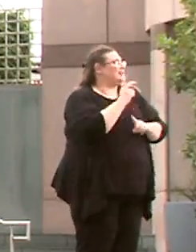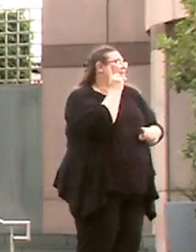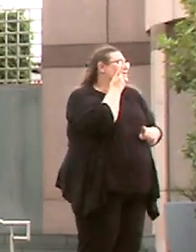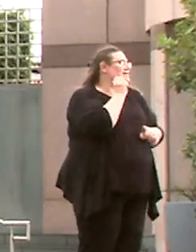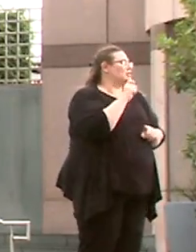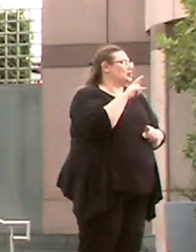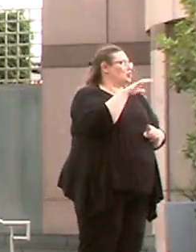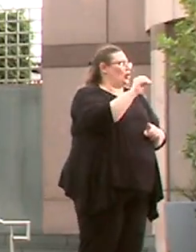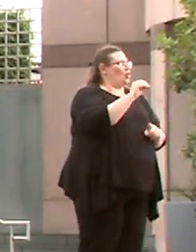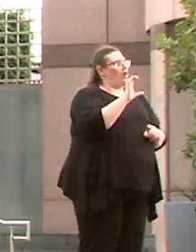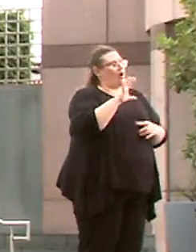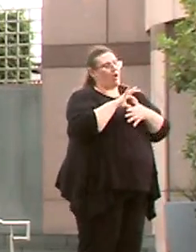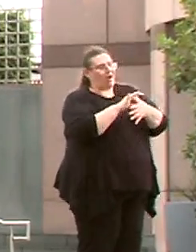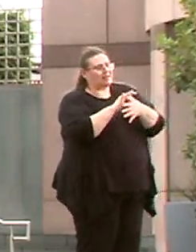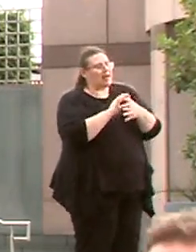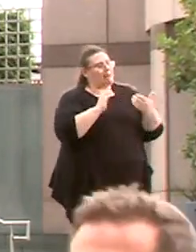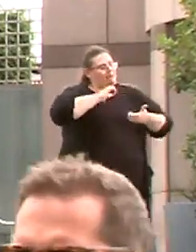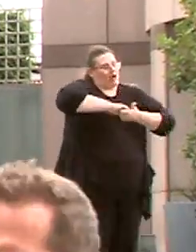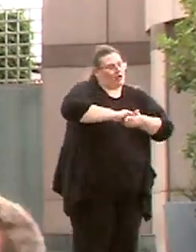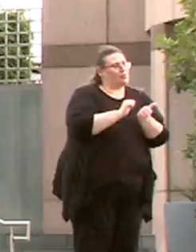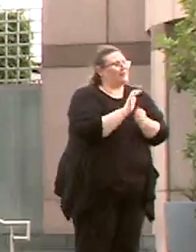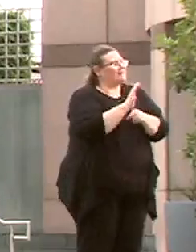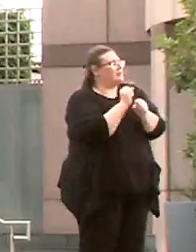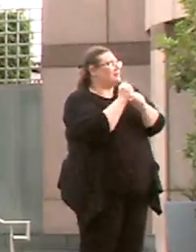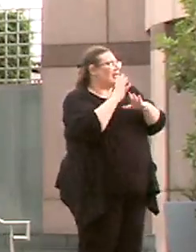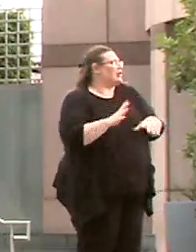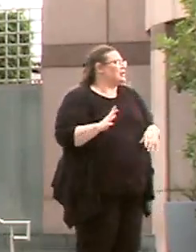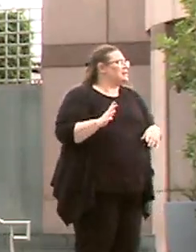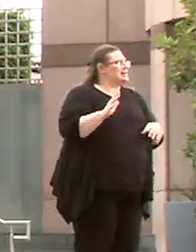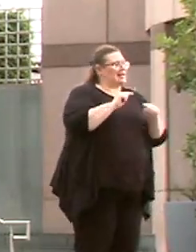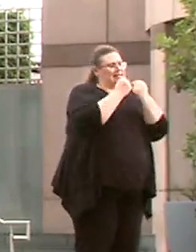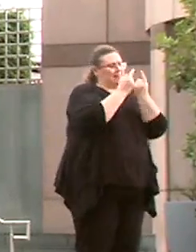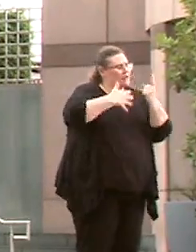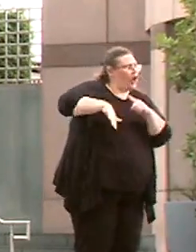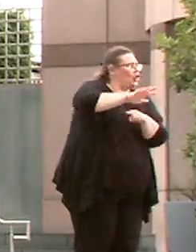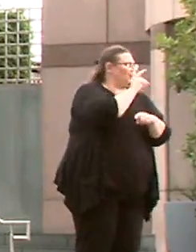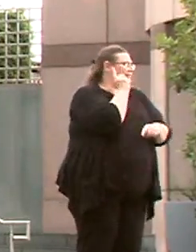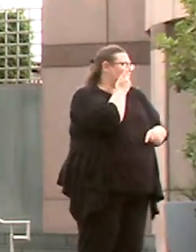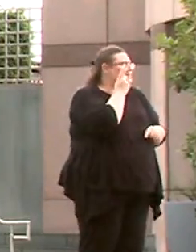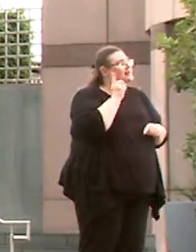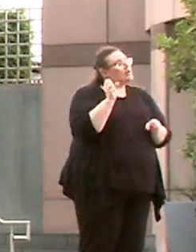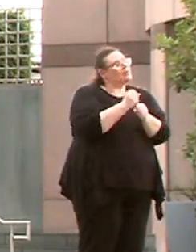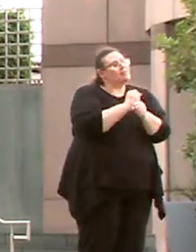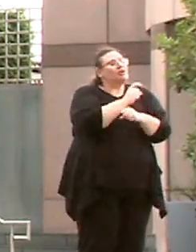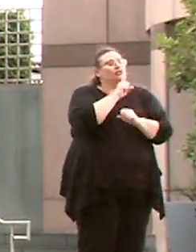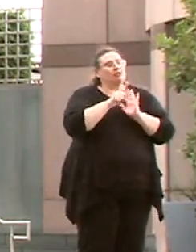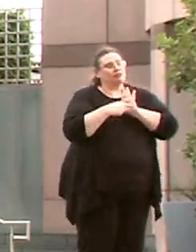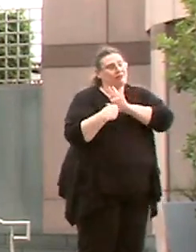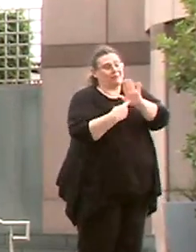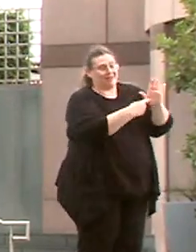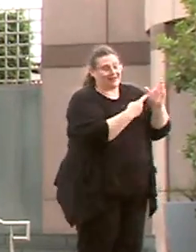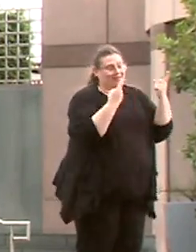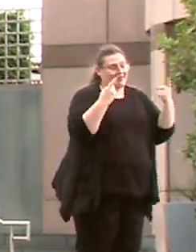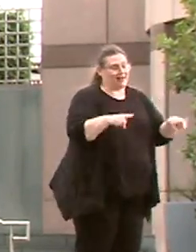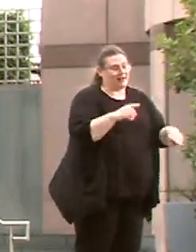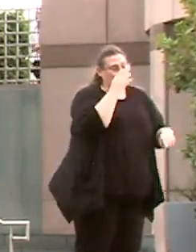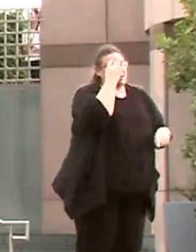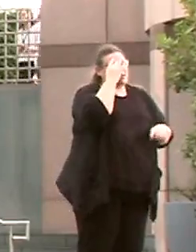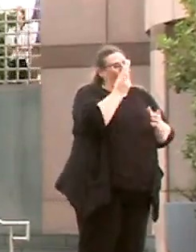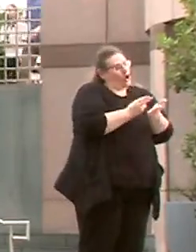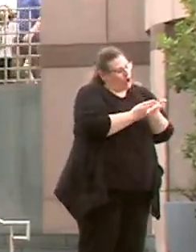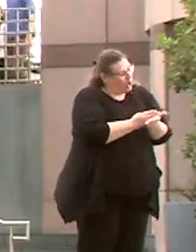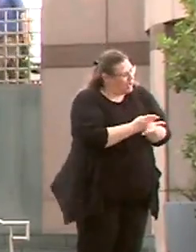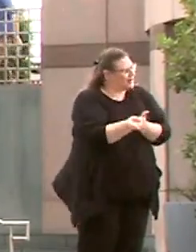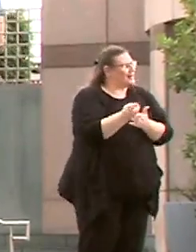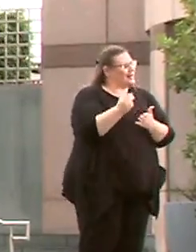Studios content. In partnership with filmmakers and teams across Disney, he works to ensure representation,